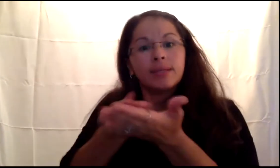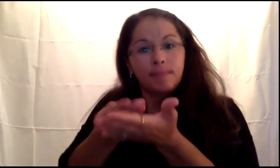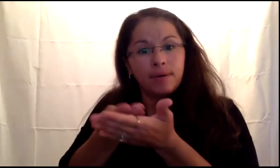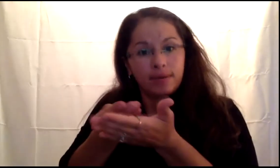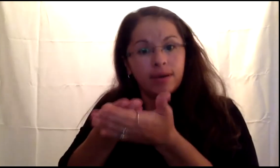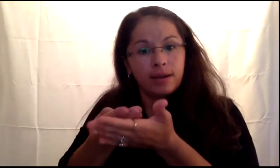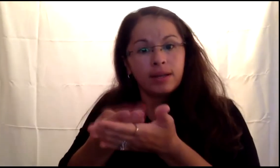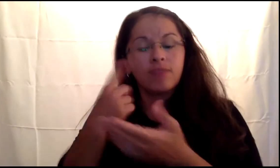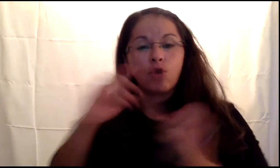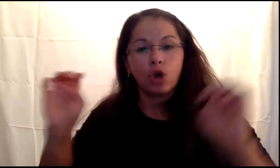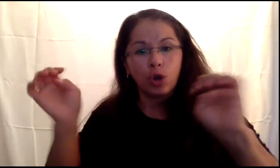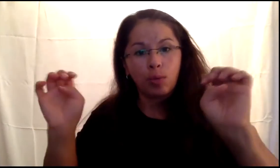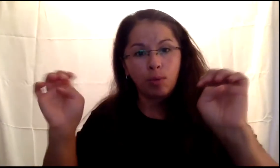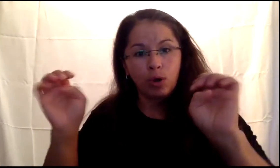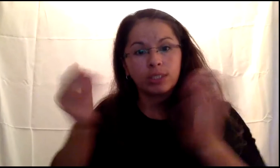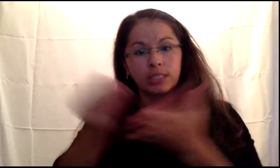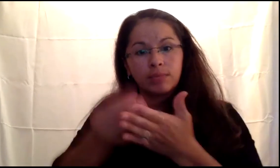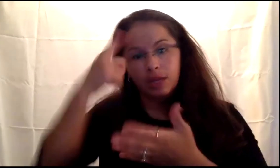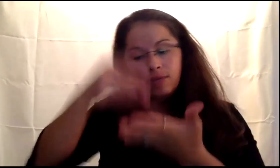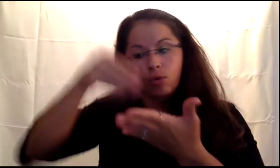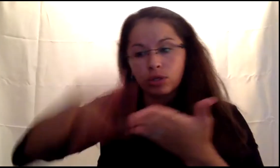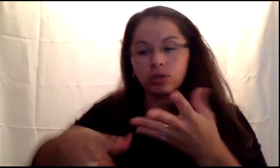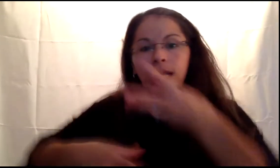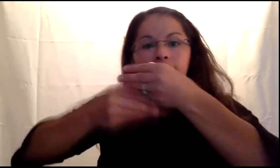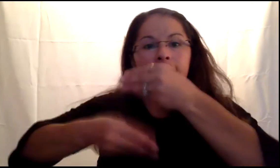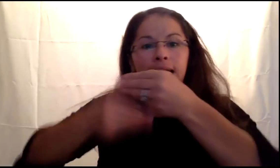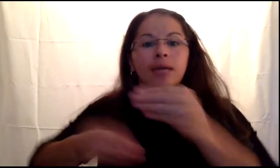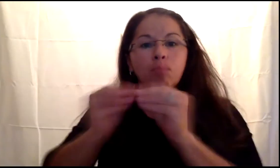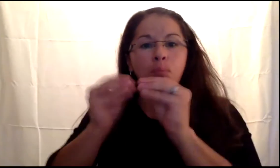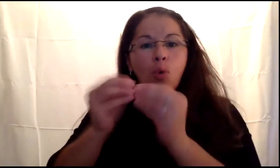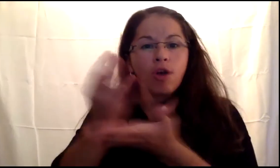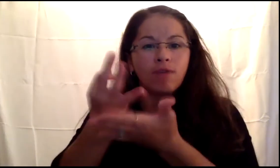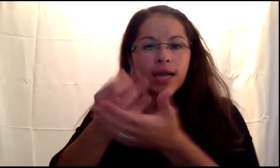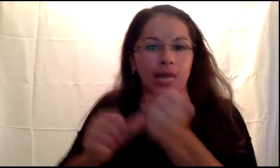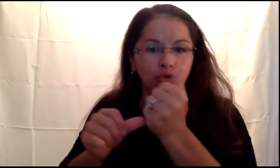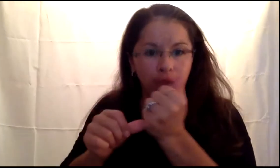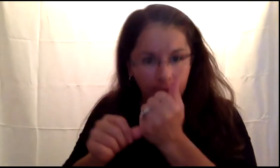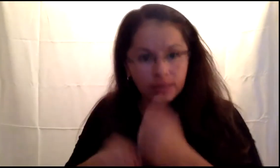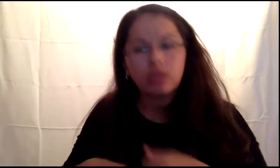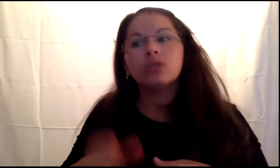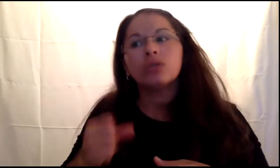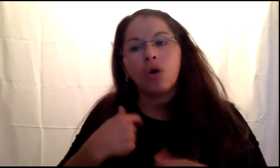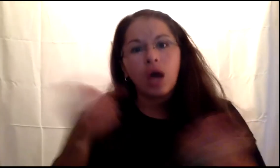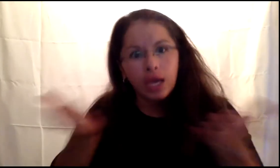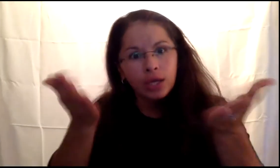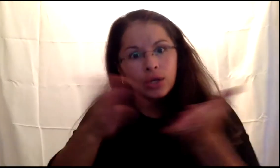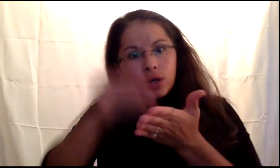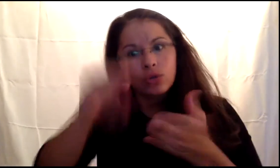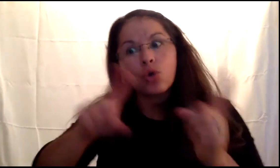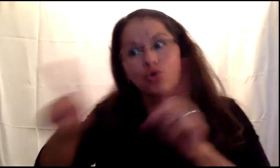emergency funding for students, additional financial aid, et cetera. So I think I would just encourage students definitely to go to their financial aid office